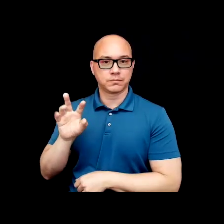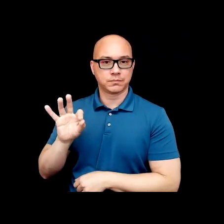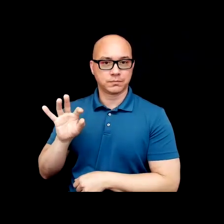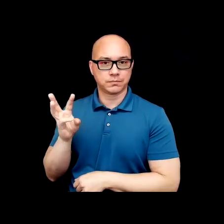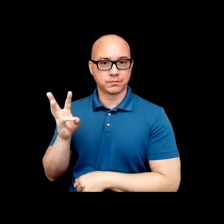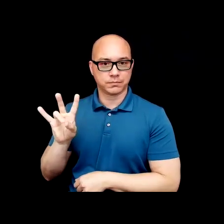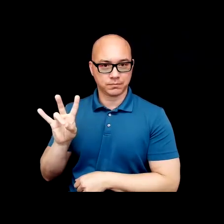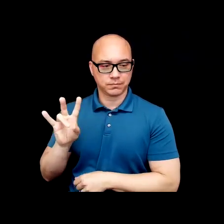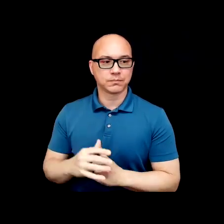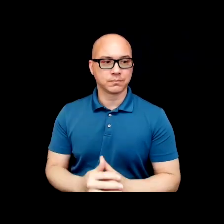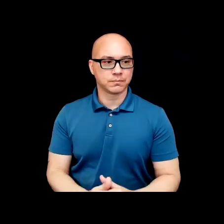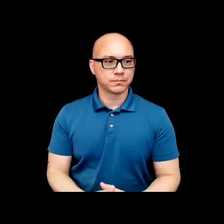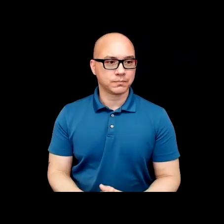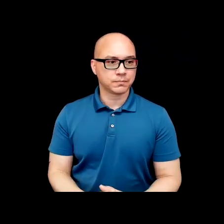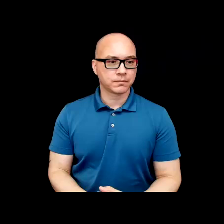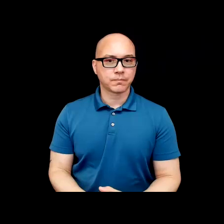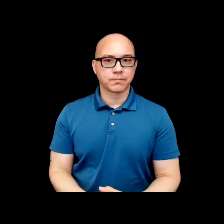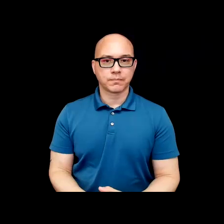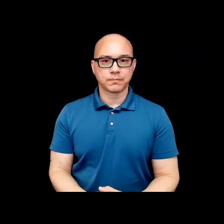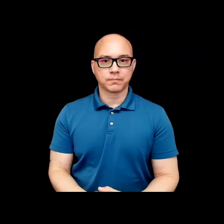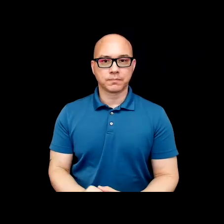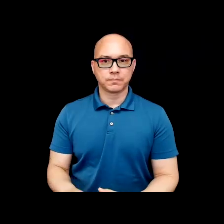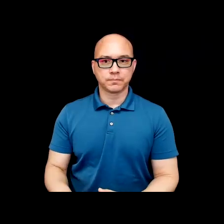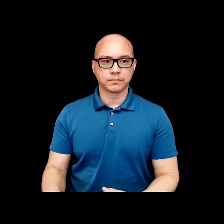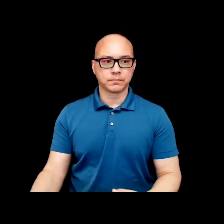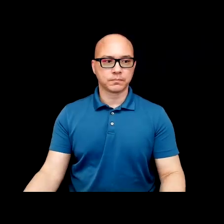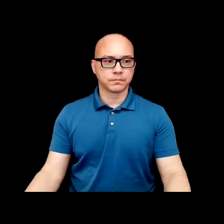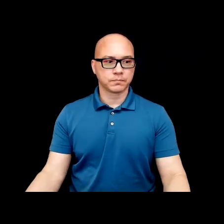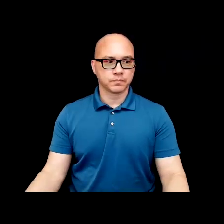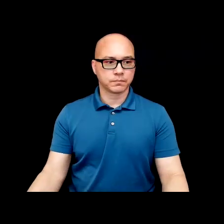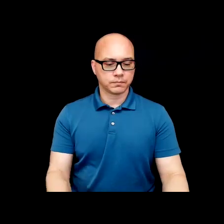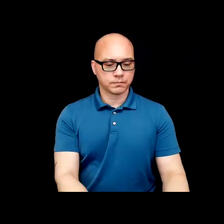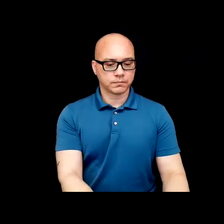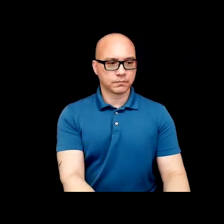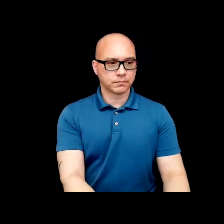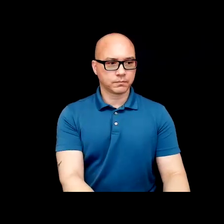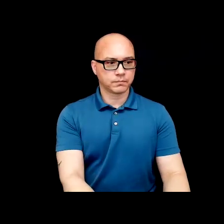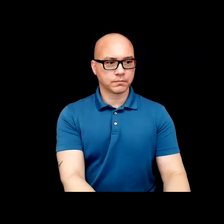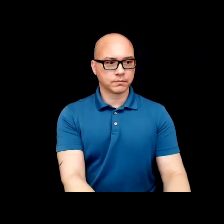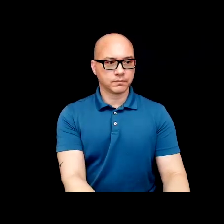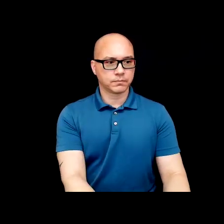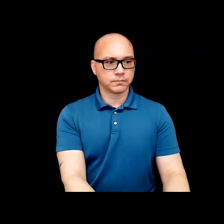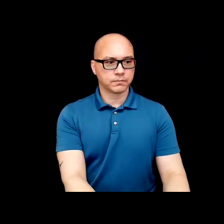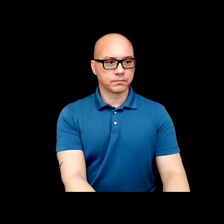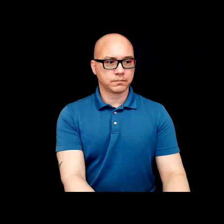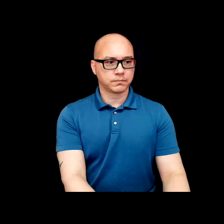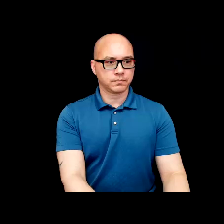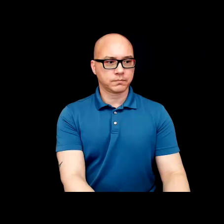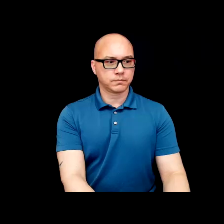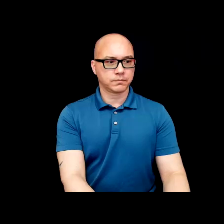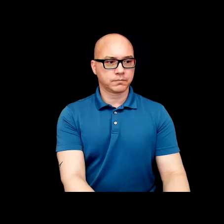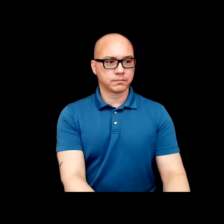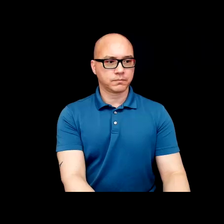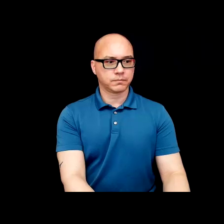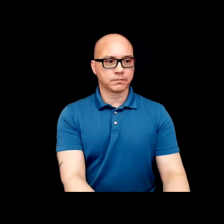1-866-833-2967. Now, in some states, the State Vocational Rehabilitation Agency also provides some